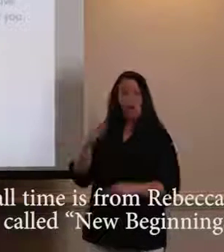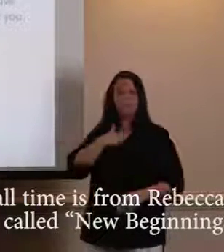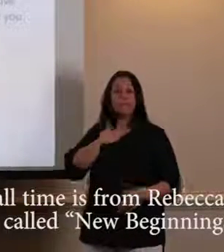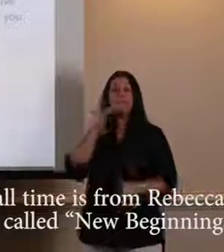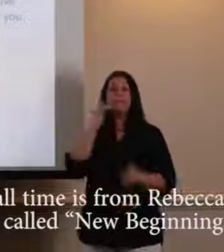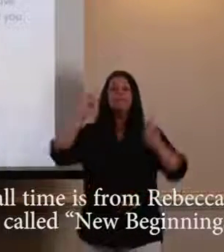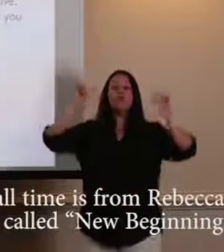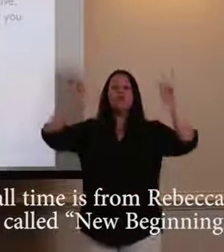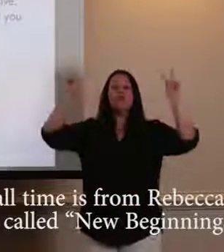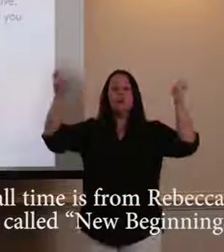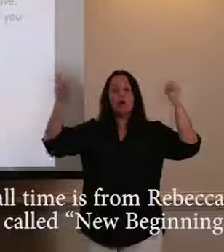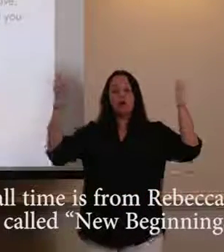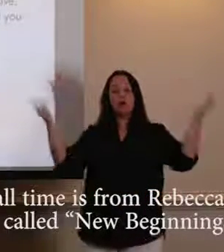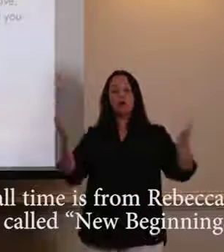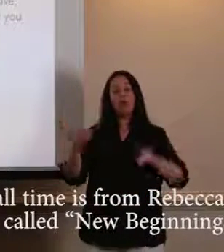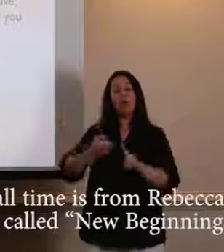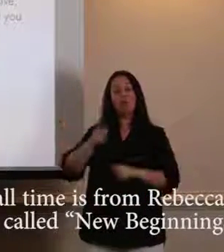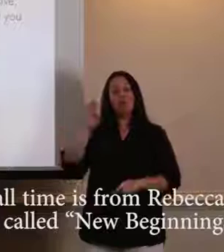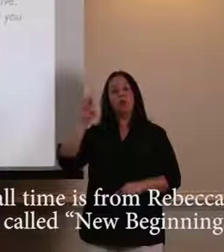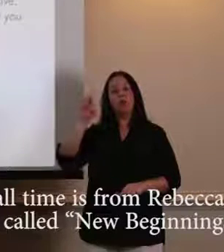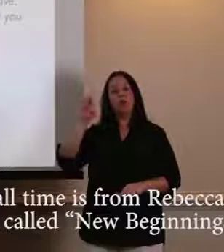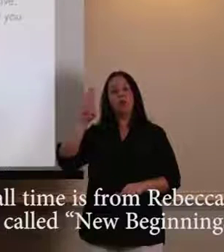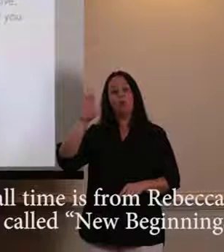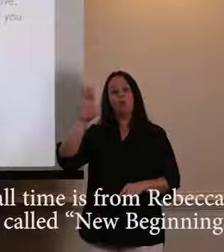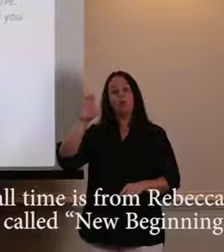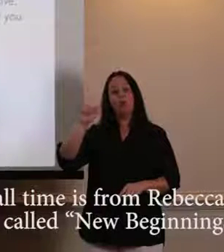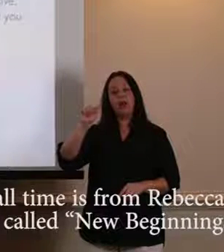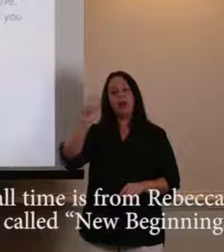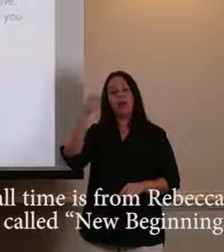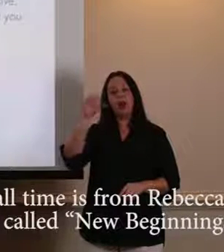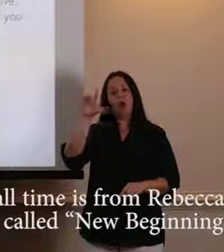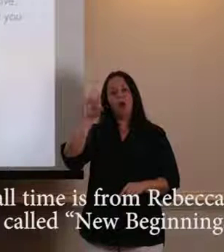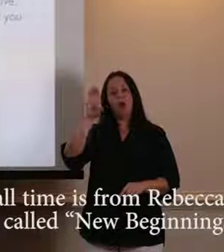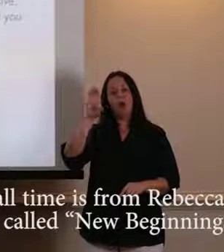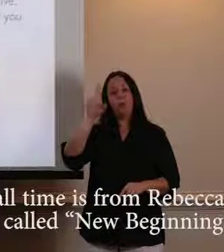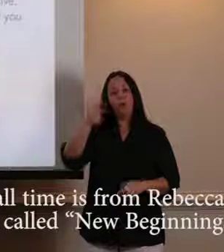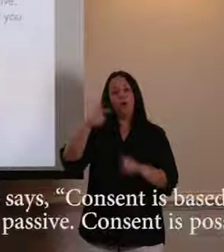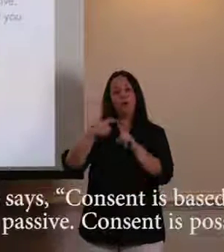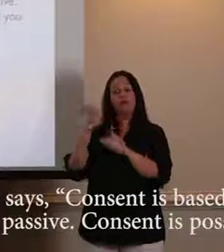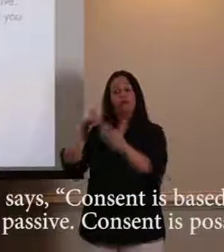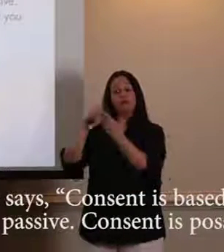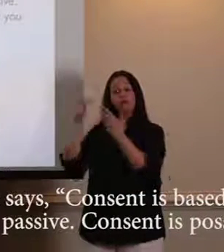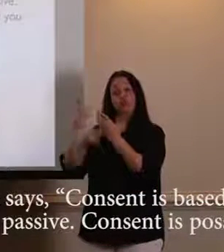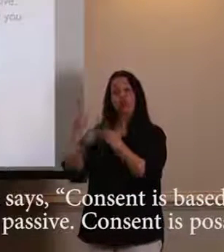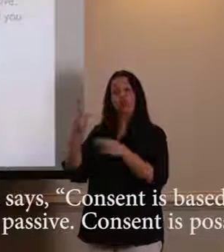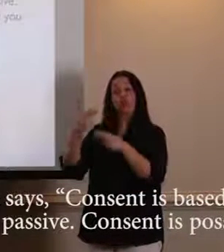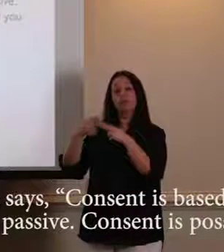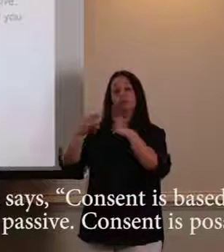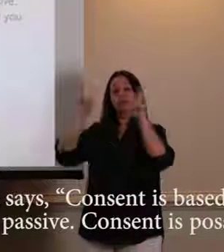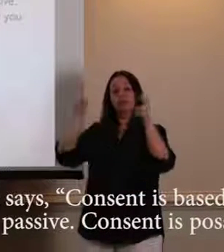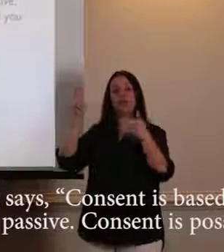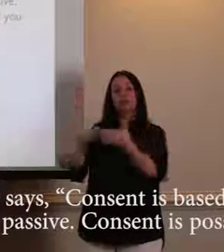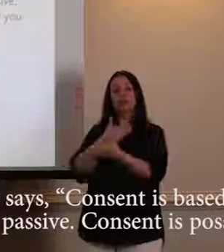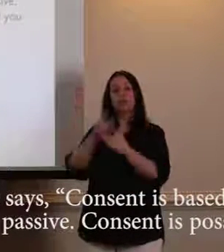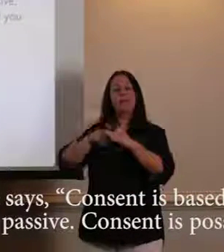all time is from Rebecca Goldberg out of a program called New Beginnings in Seattle, Washington. And she